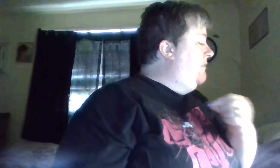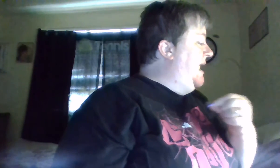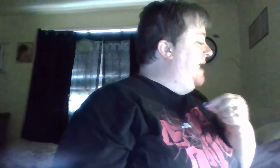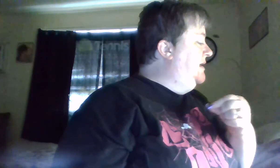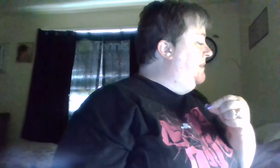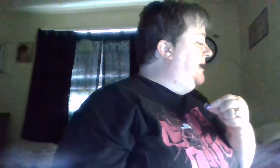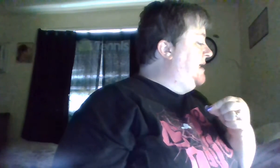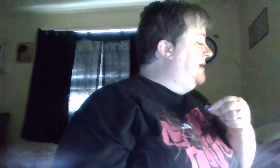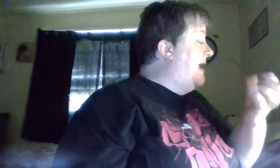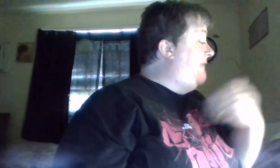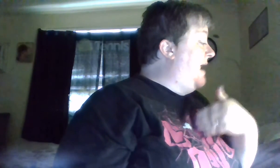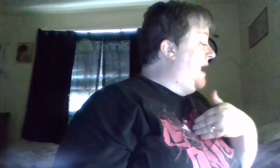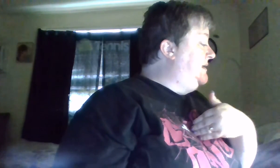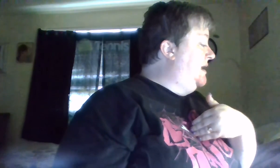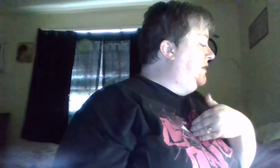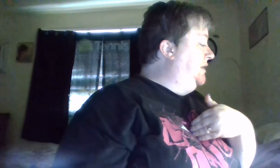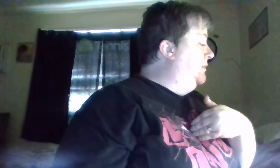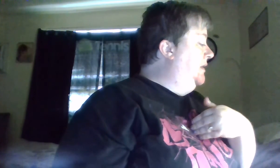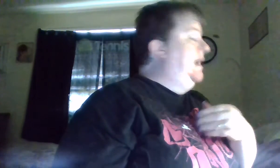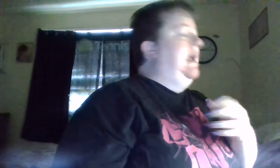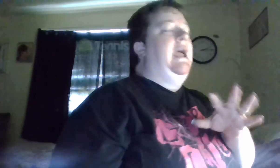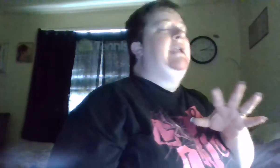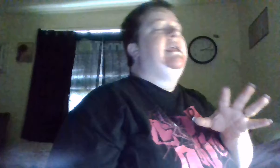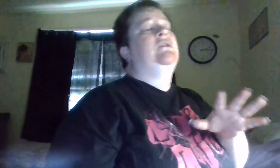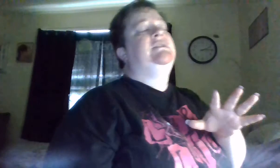the hand of the Midianites. Have I not sent you?" And here's